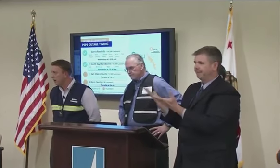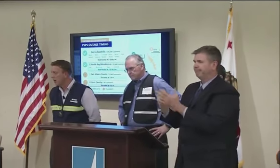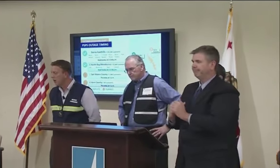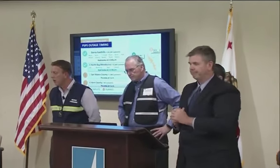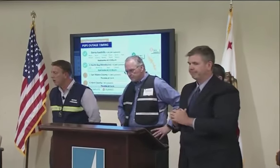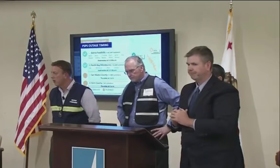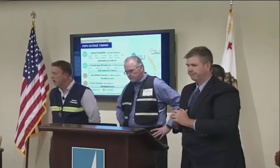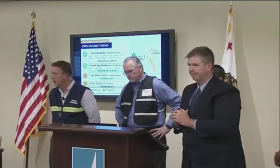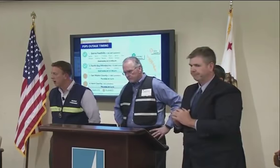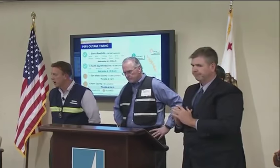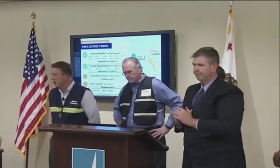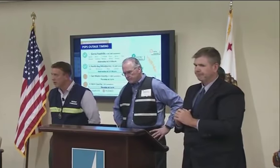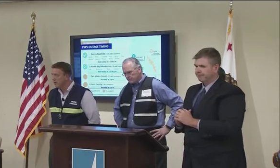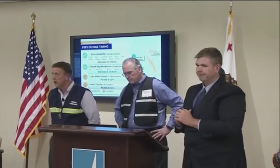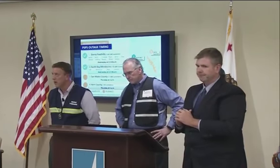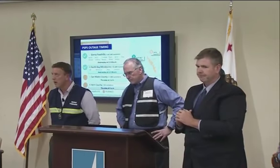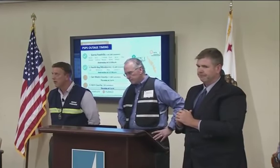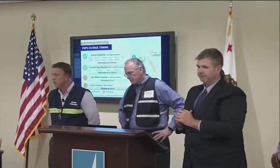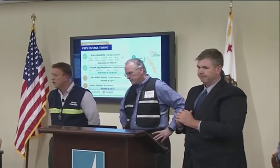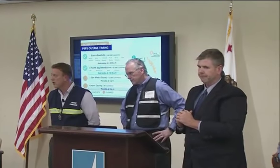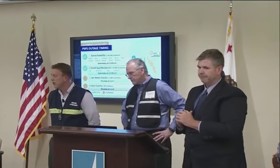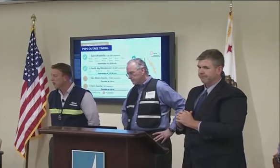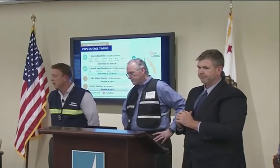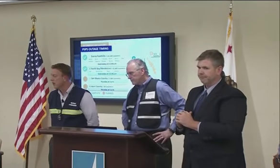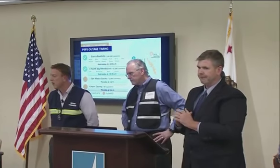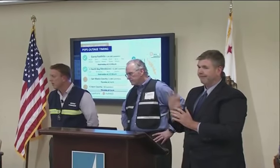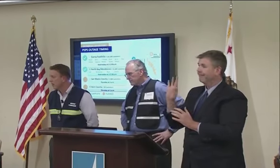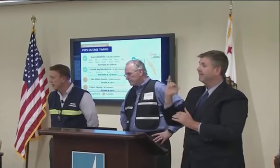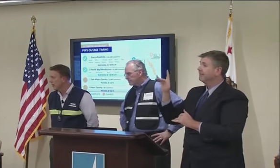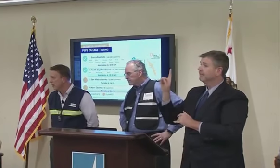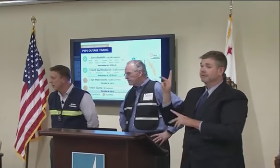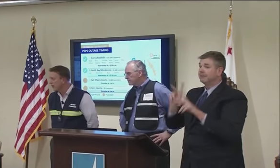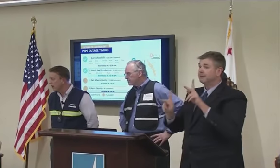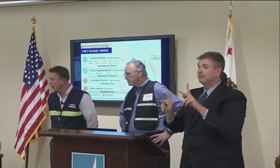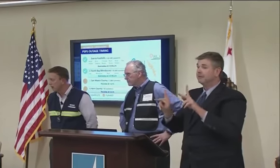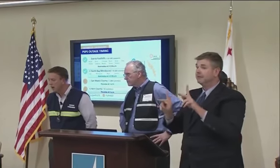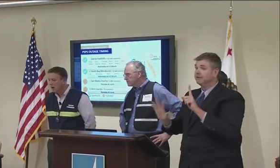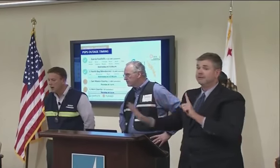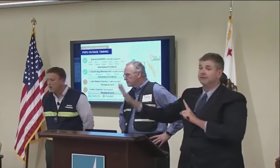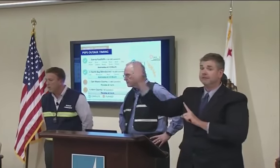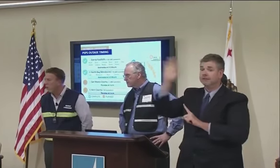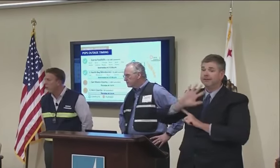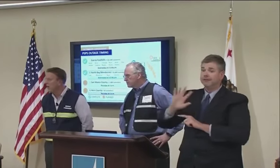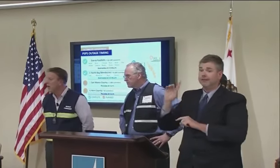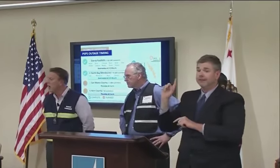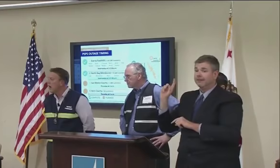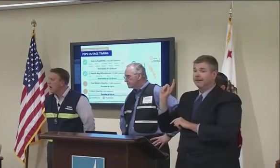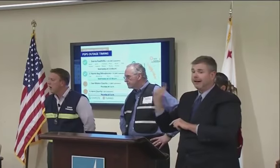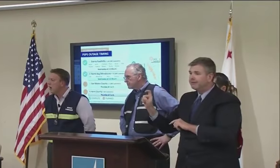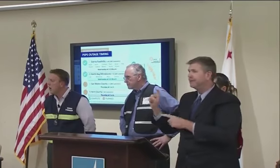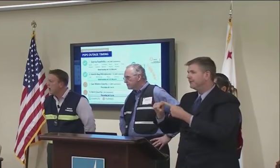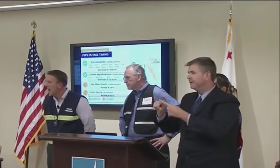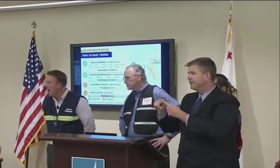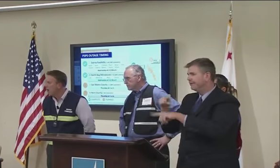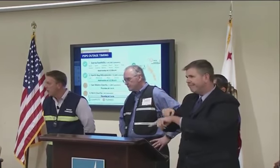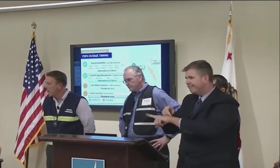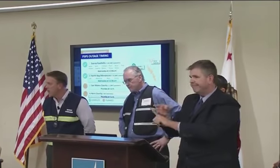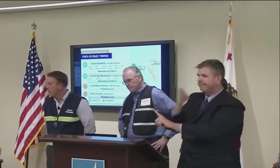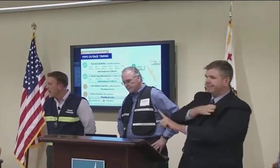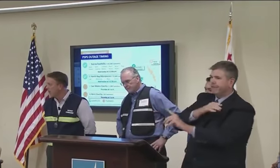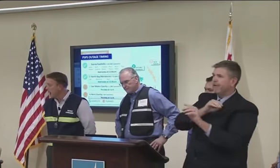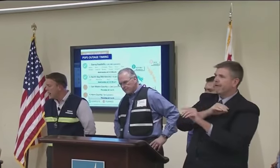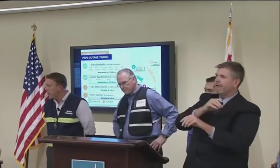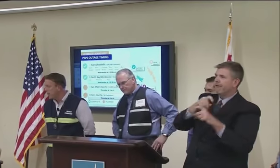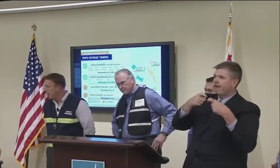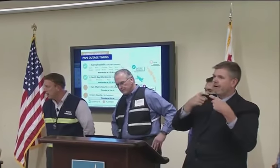field employees underneath switches and devices in the field. So we allowed for